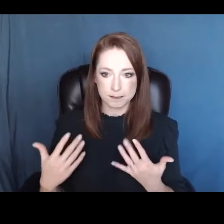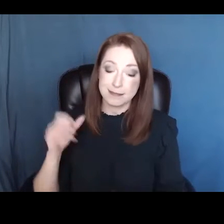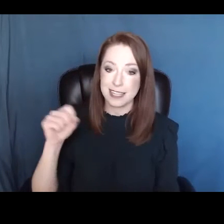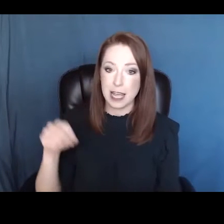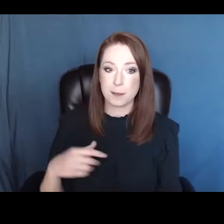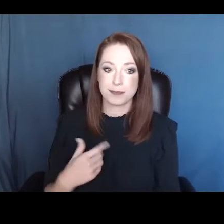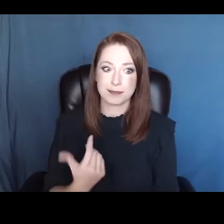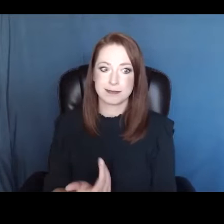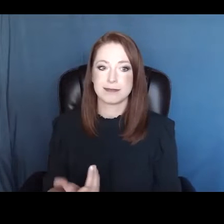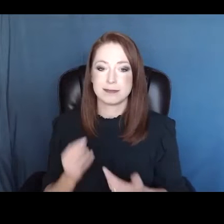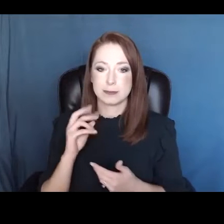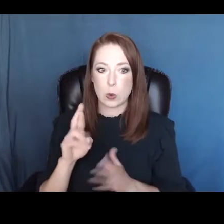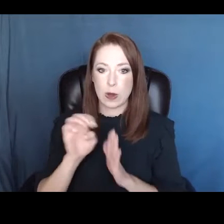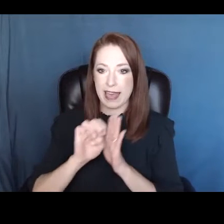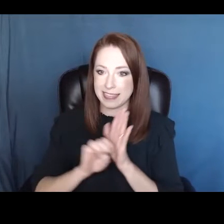ethically.